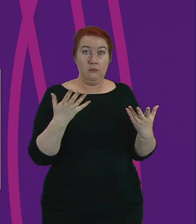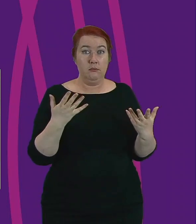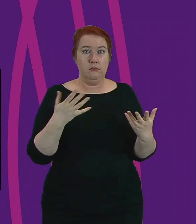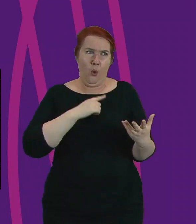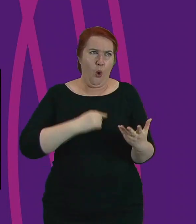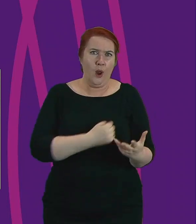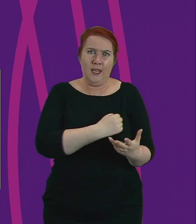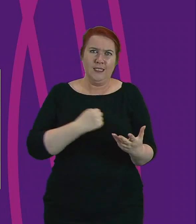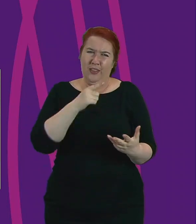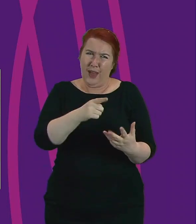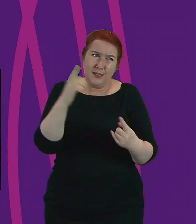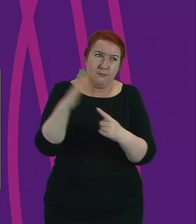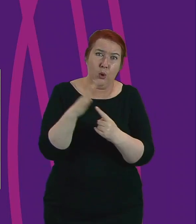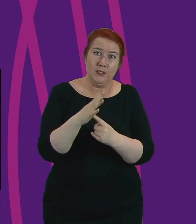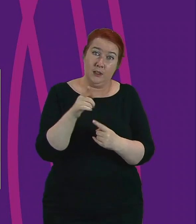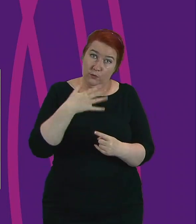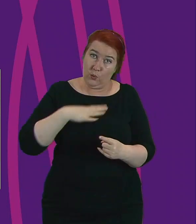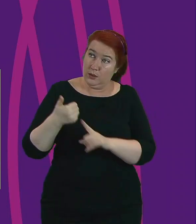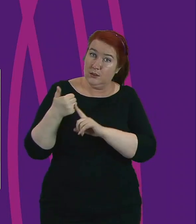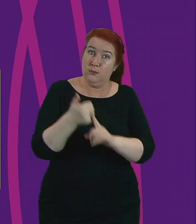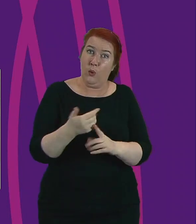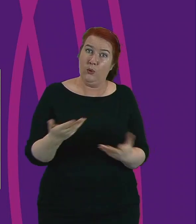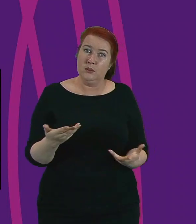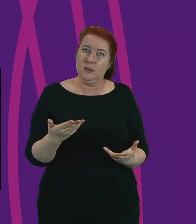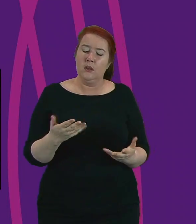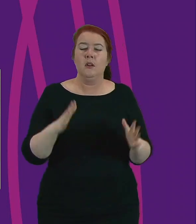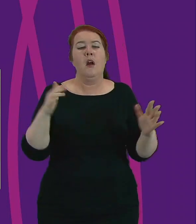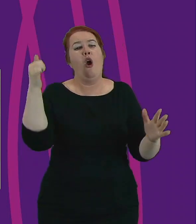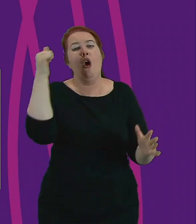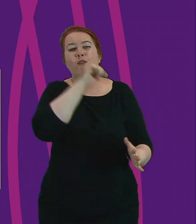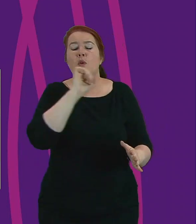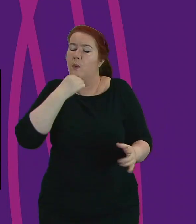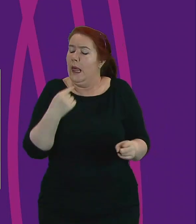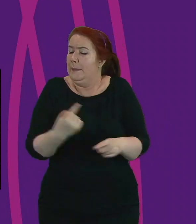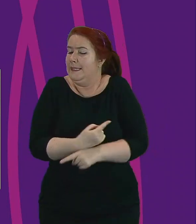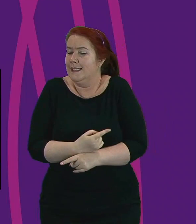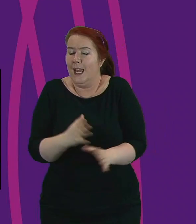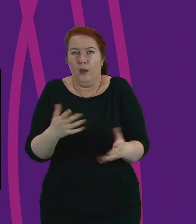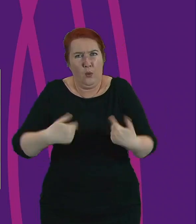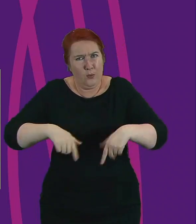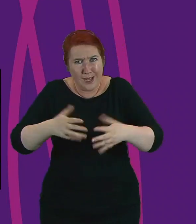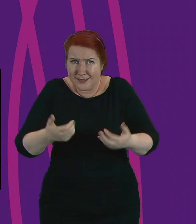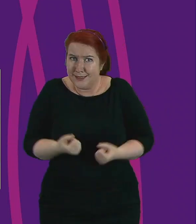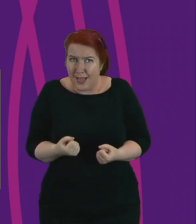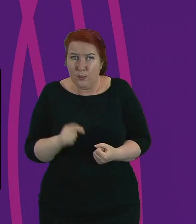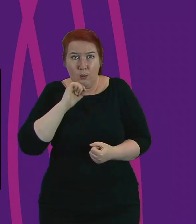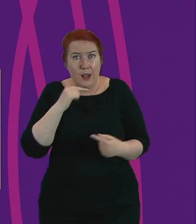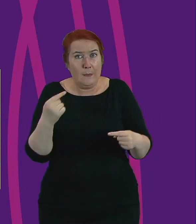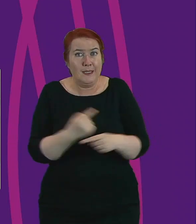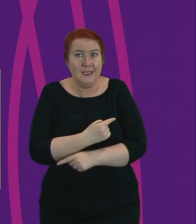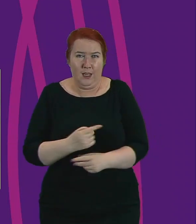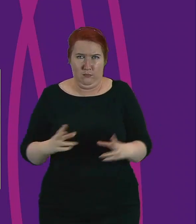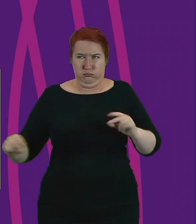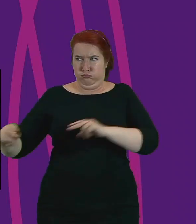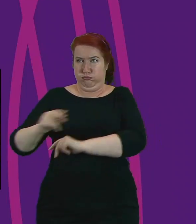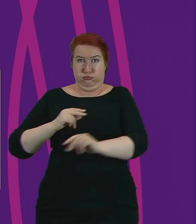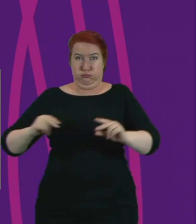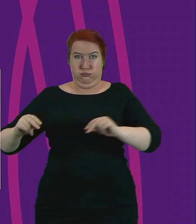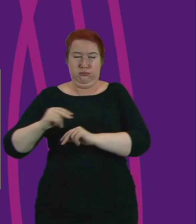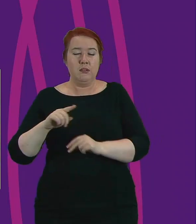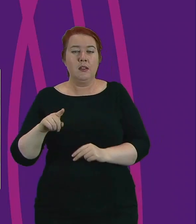Parliament with you. Mistakes were always going to be made. We accept that. What this Parliament cannot